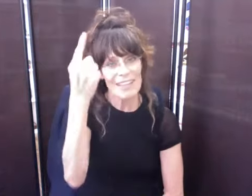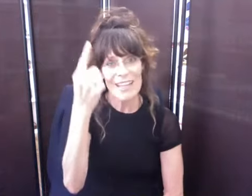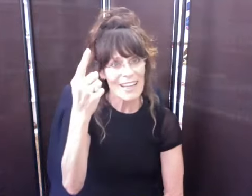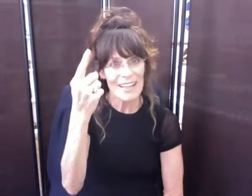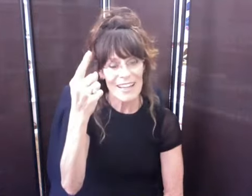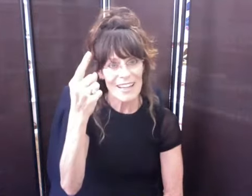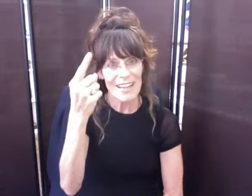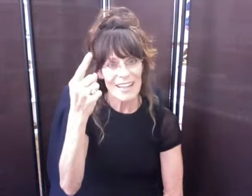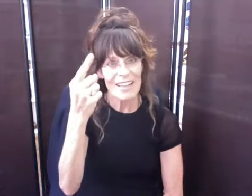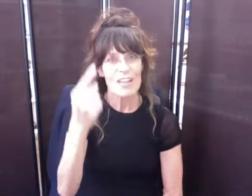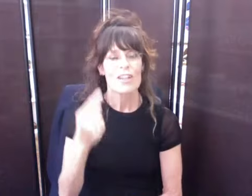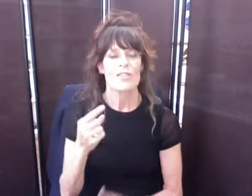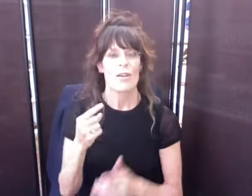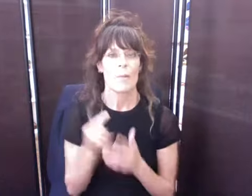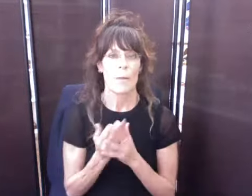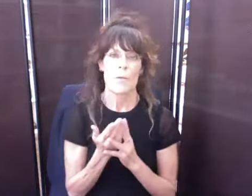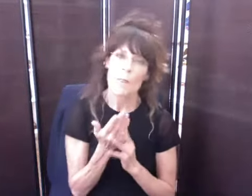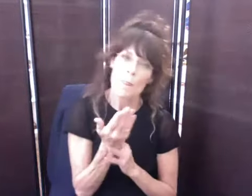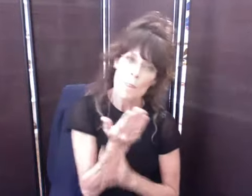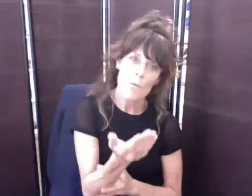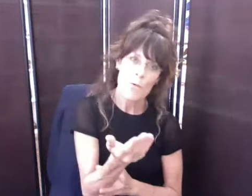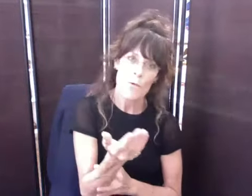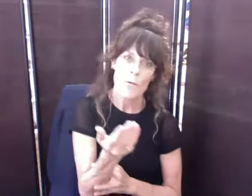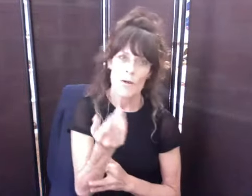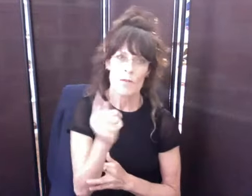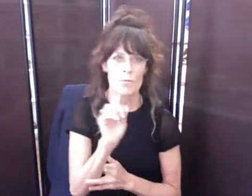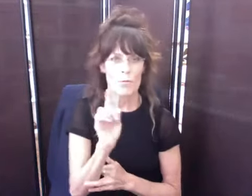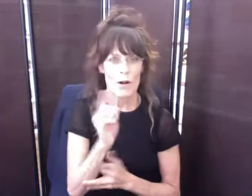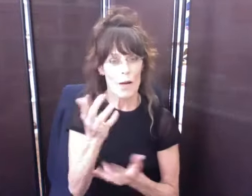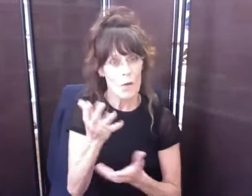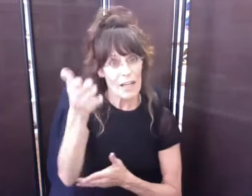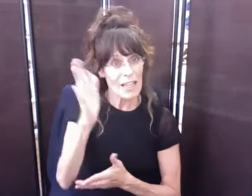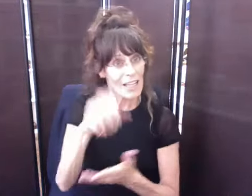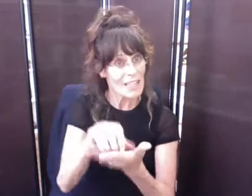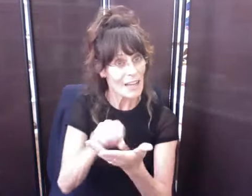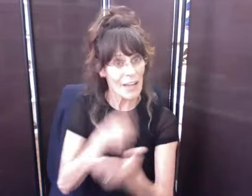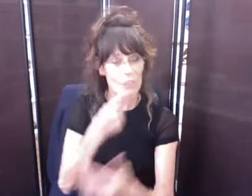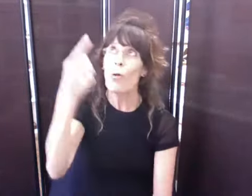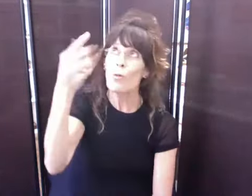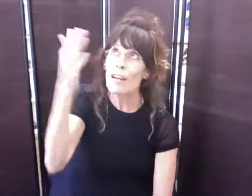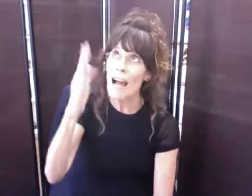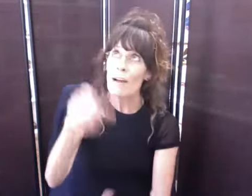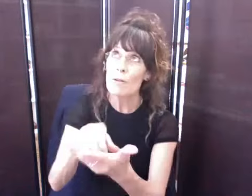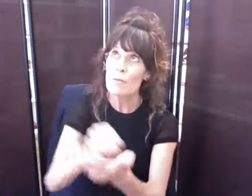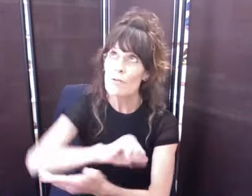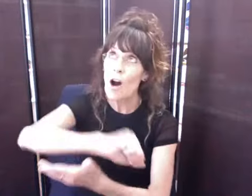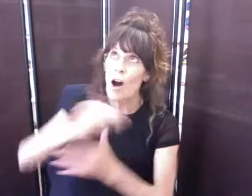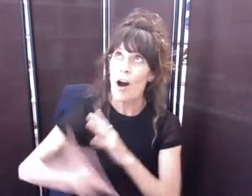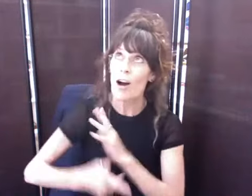So I went through, and those parts where I wanted God to take those things from me, I told him that. And those parts where I wasn't sure, I told him I didn't want him